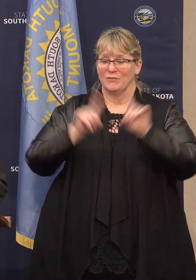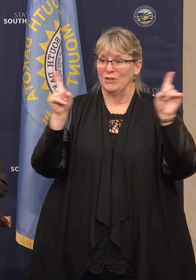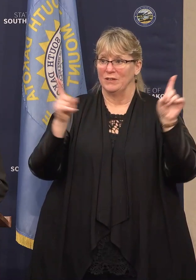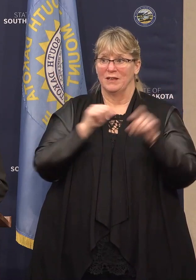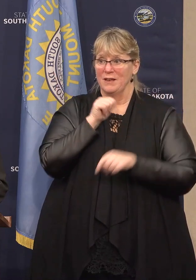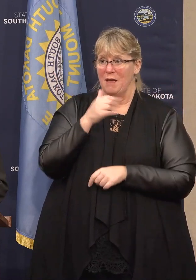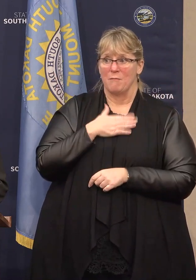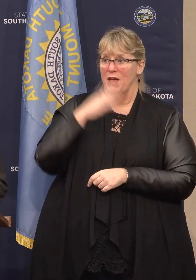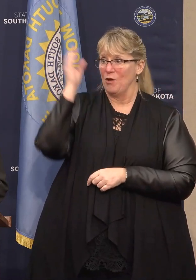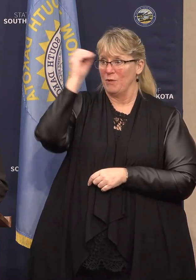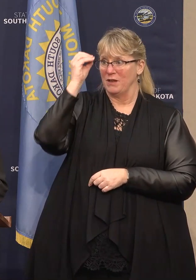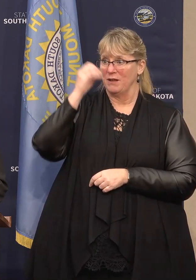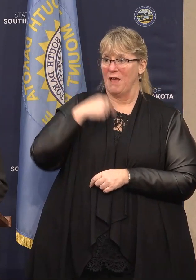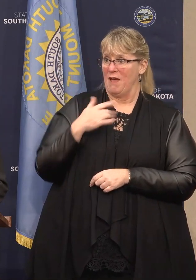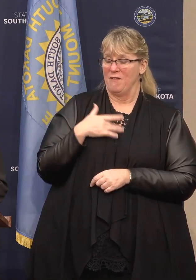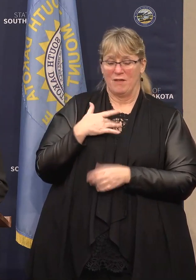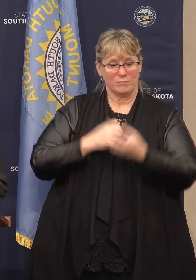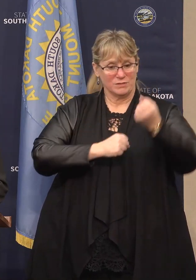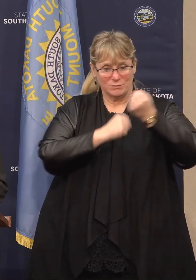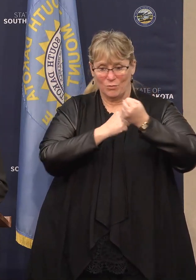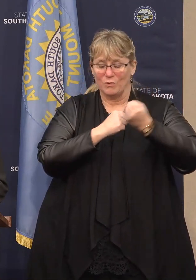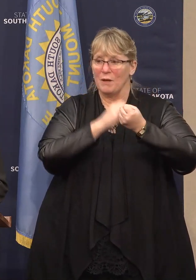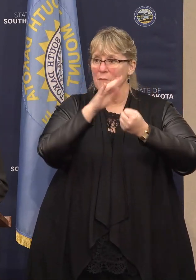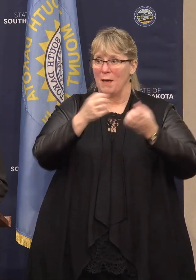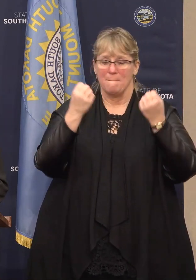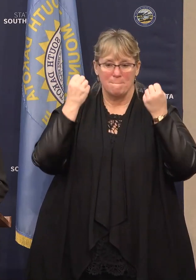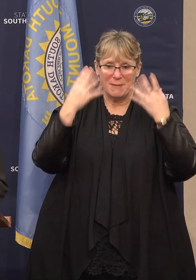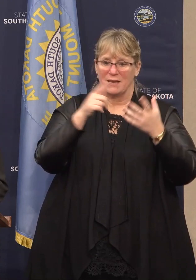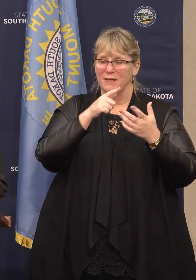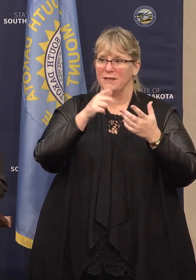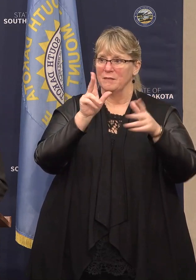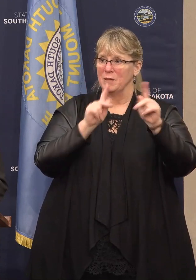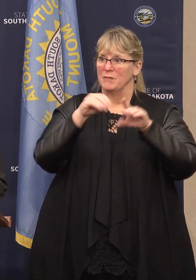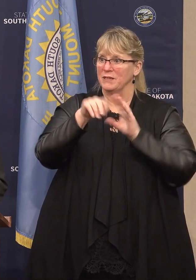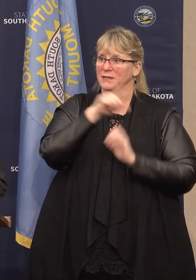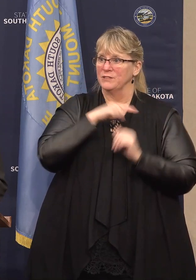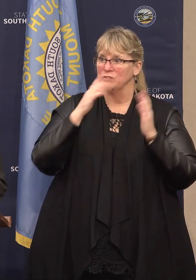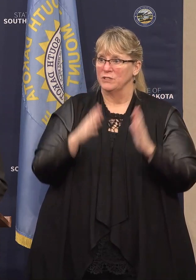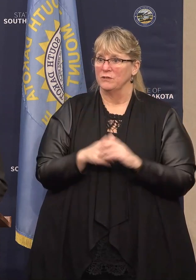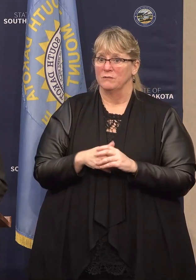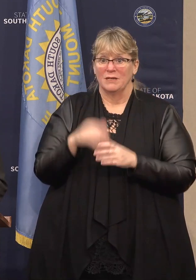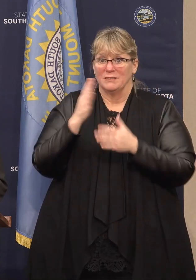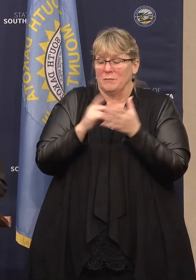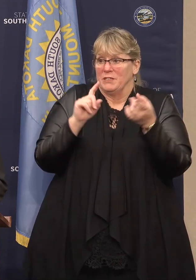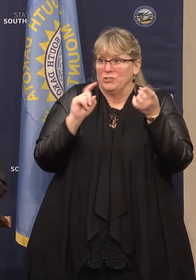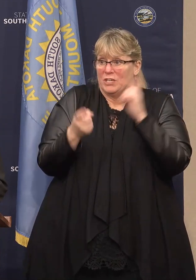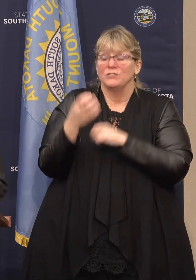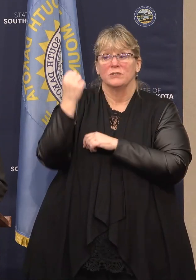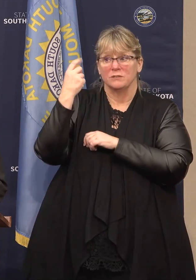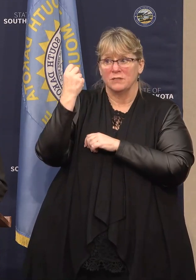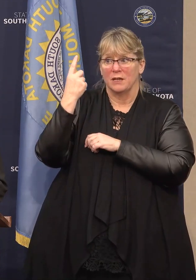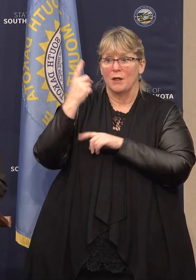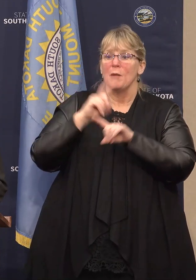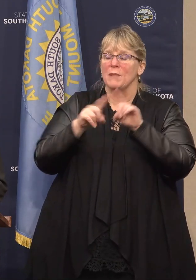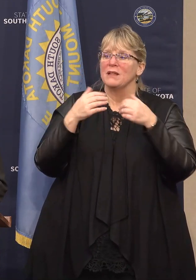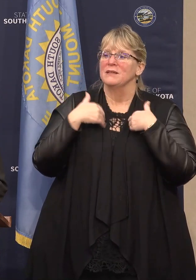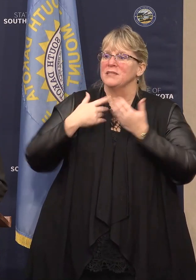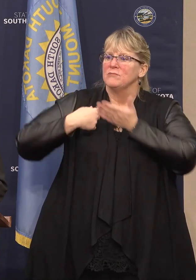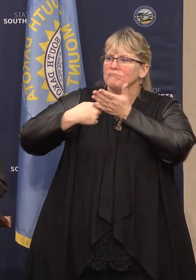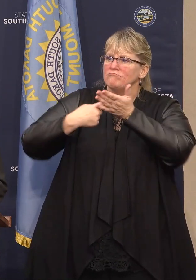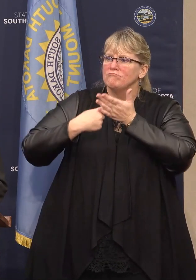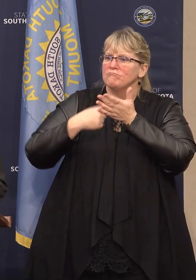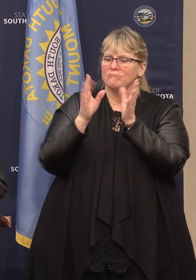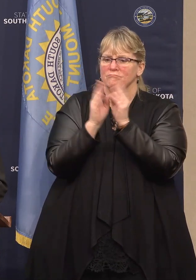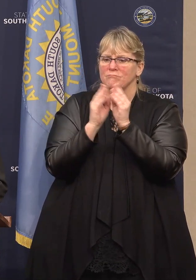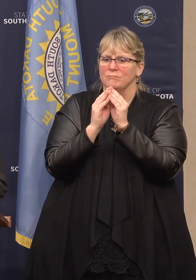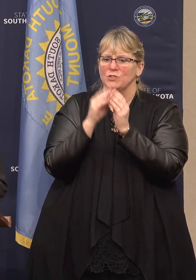the impression that it was supported by many legislators. Something changed, I understand that, but then let's have that debate in committee so we know